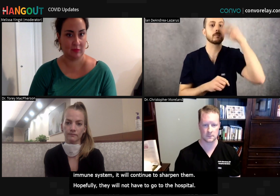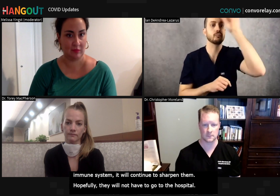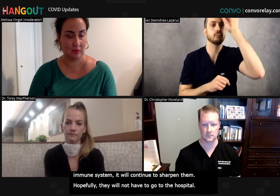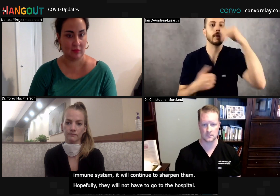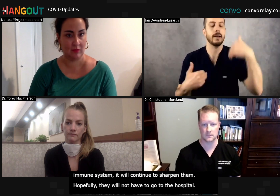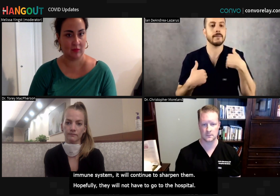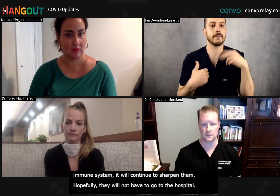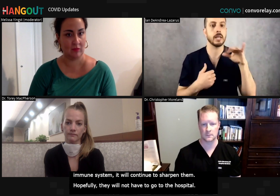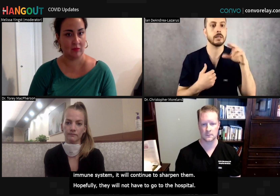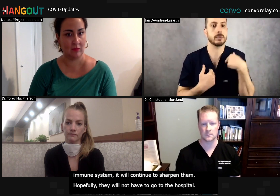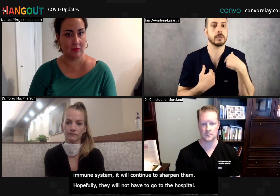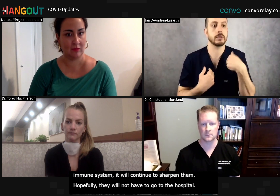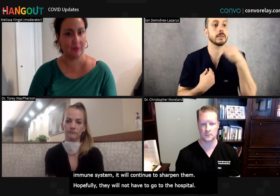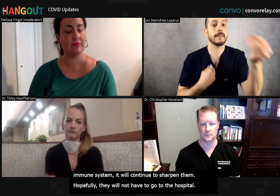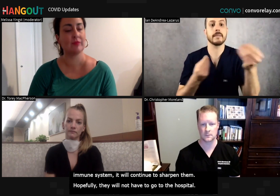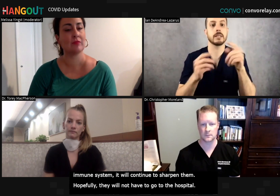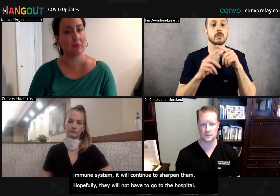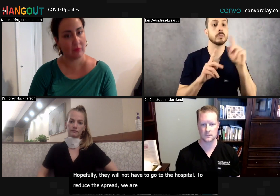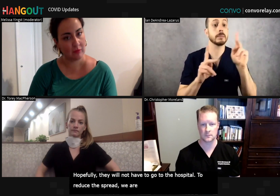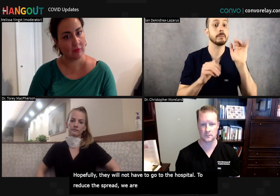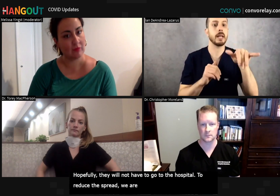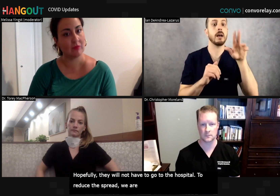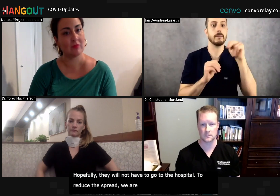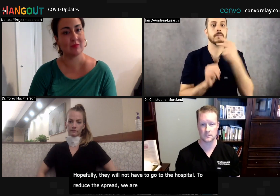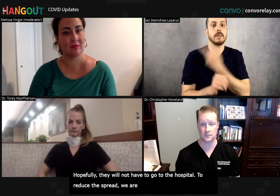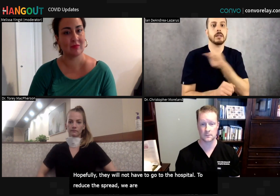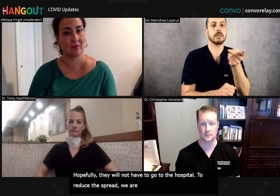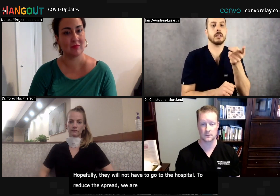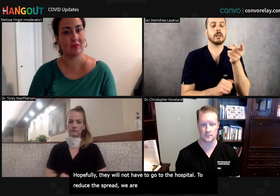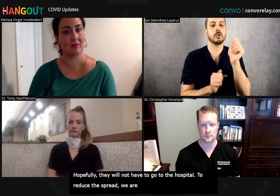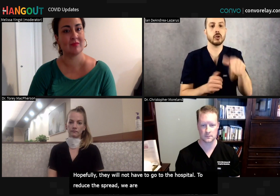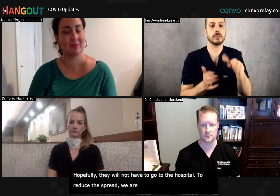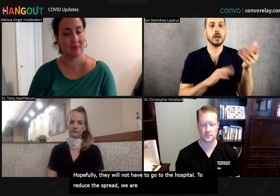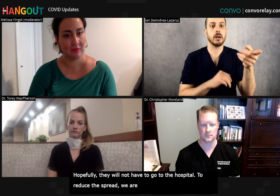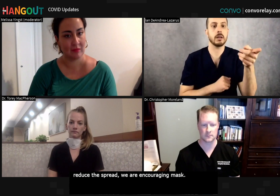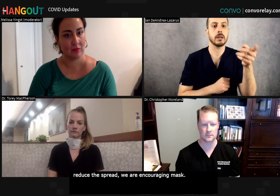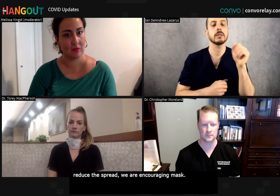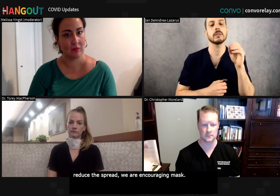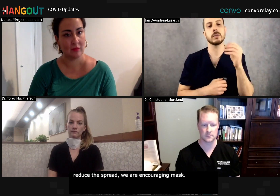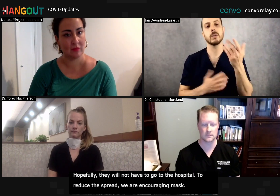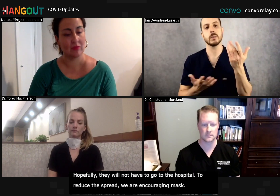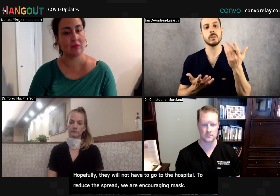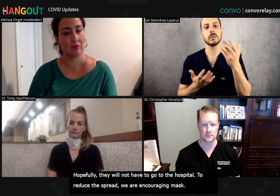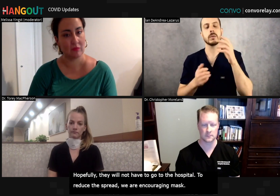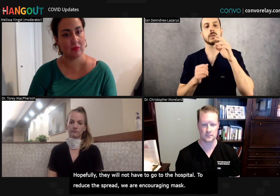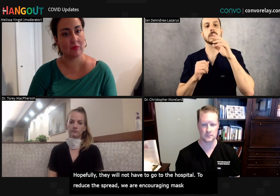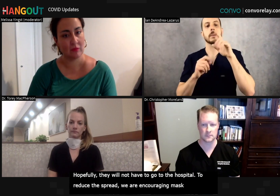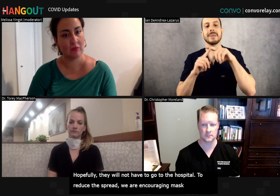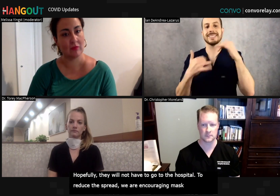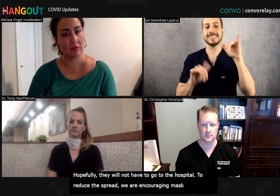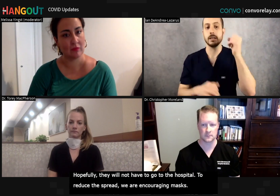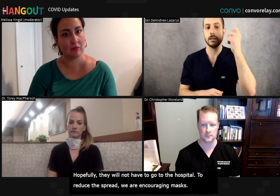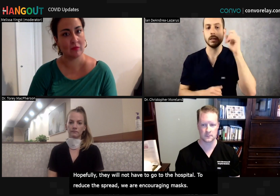well, because if we don't have I have the virus and I'm not wearing a mask, then I could spread it to somebody who